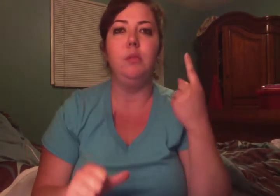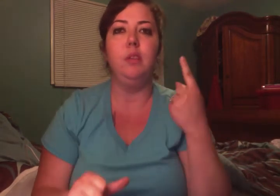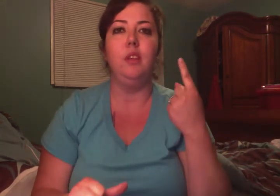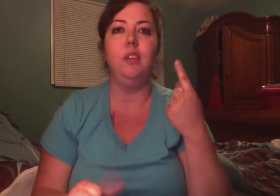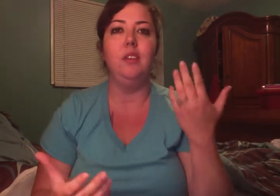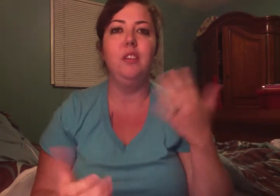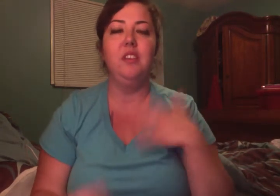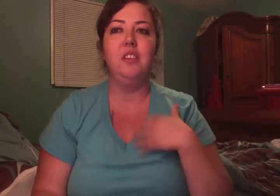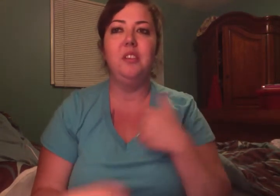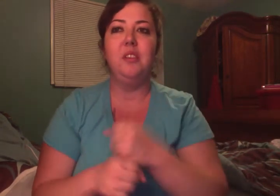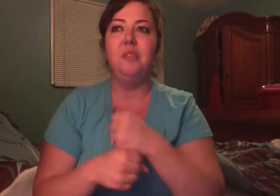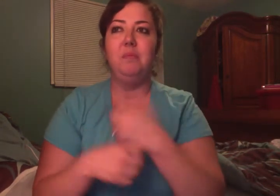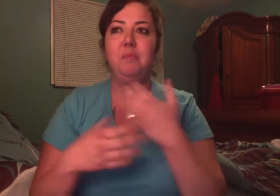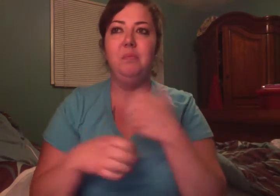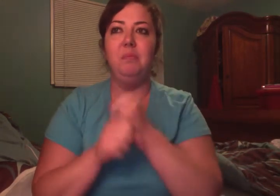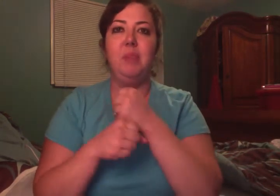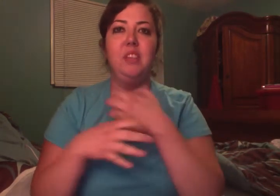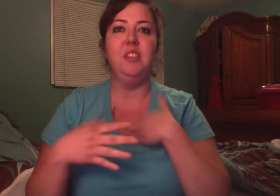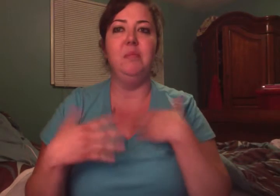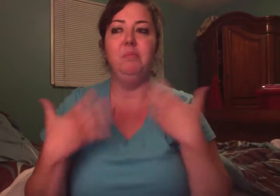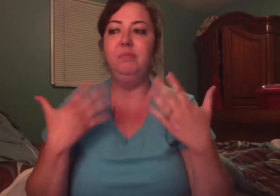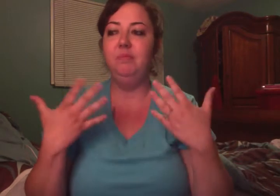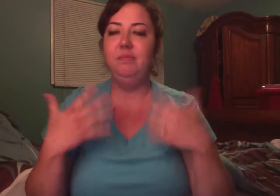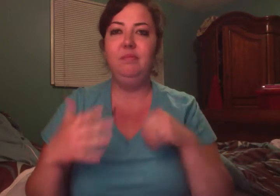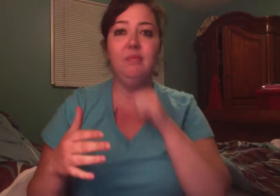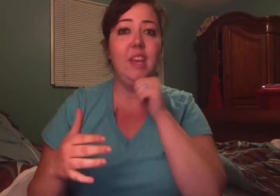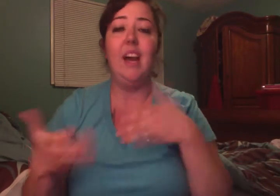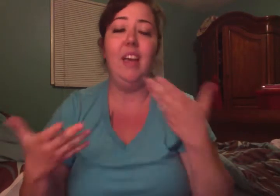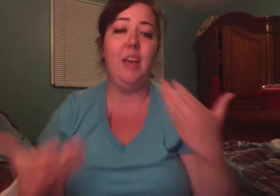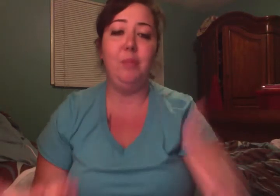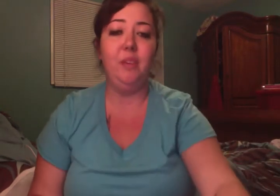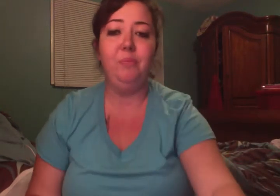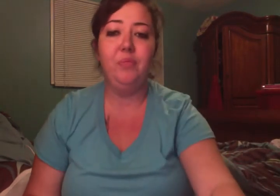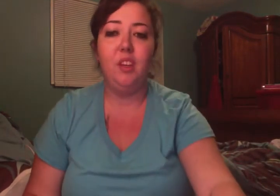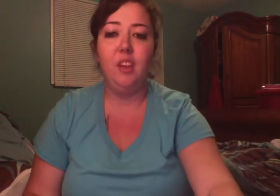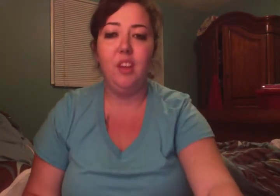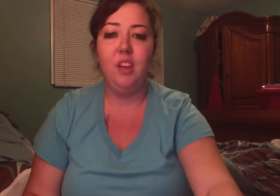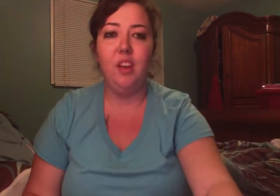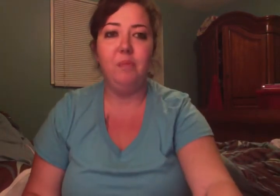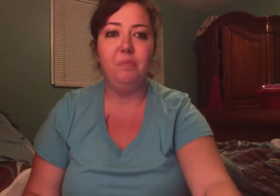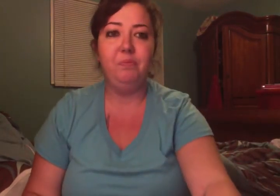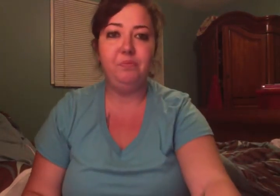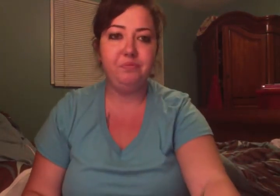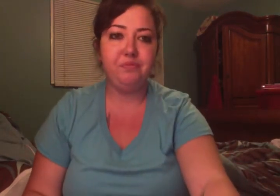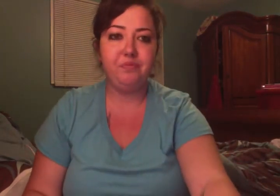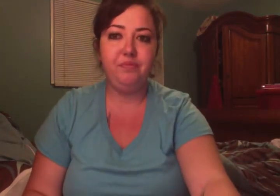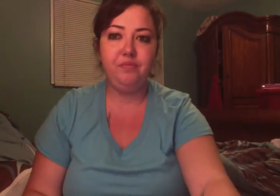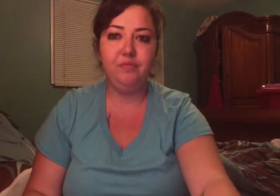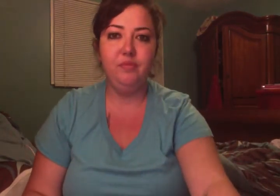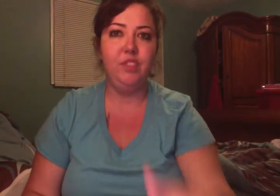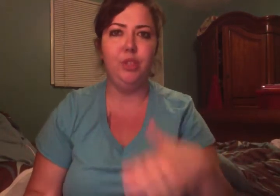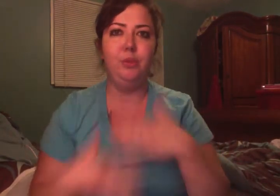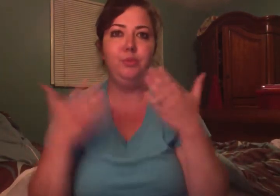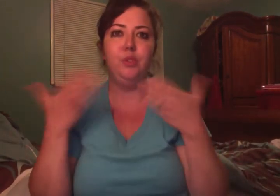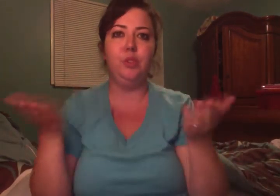that makes them not happy. Um, you know, who